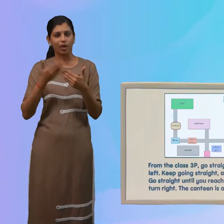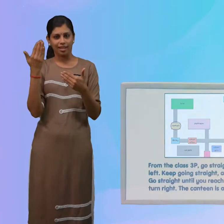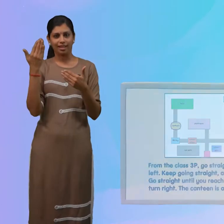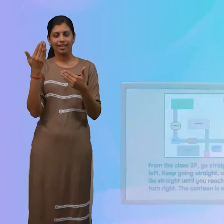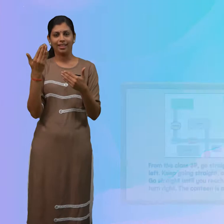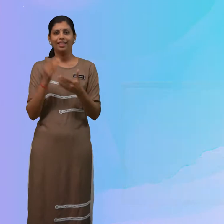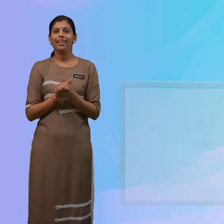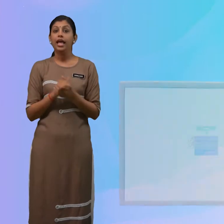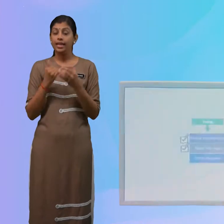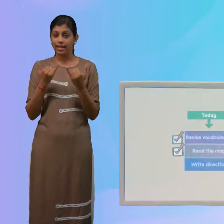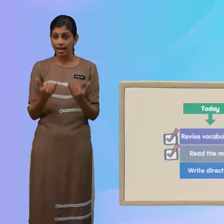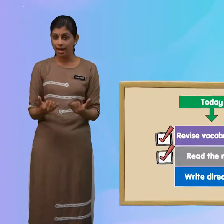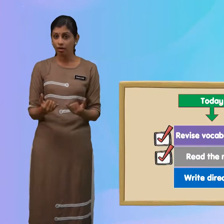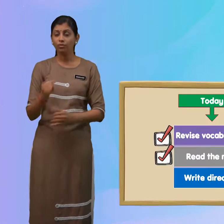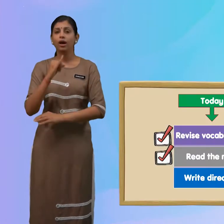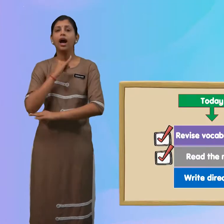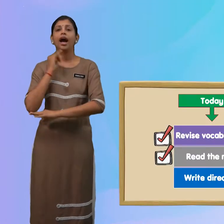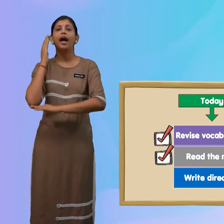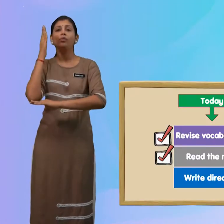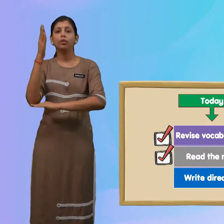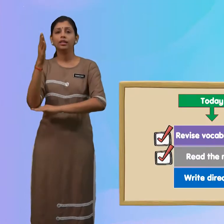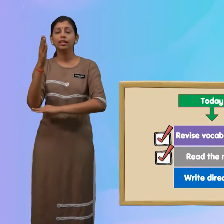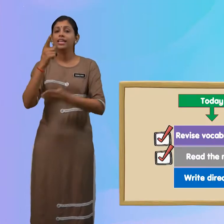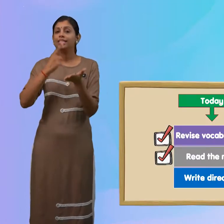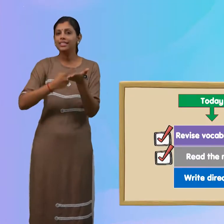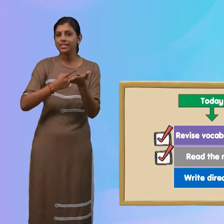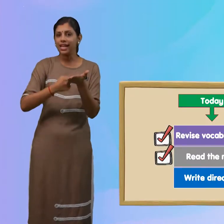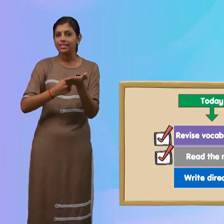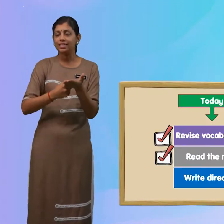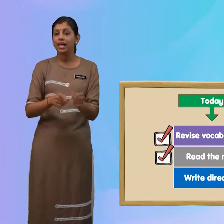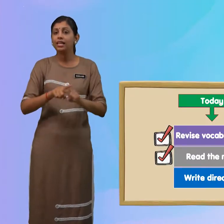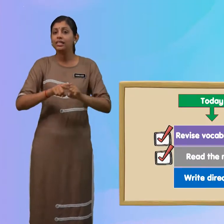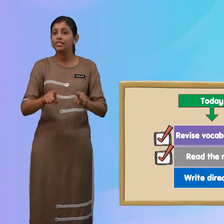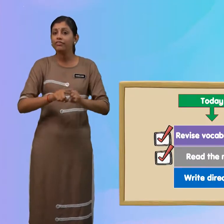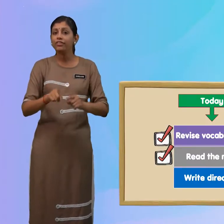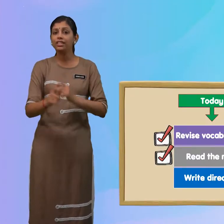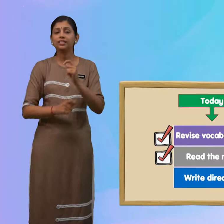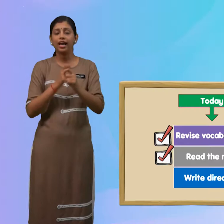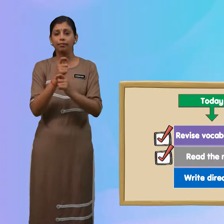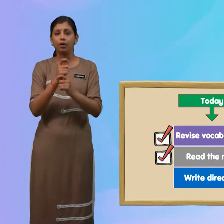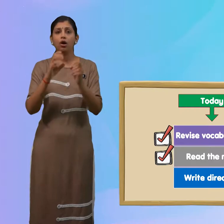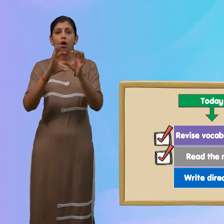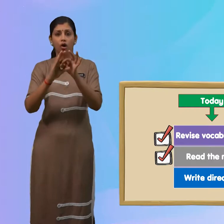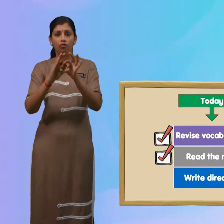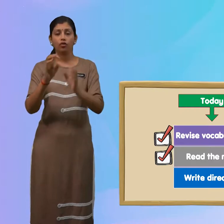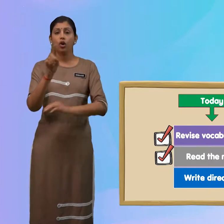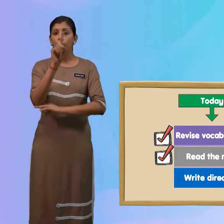one. Now I will discuss different type of